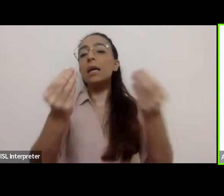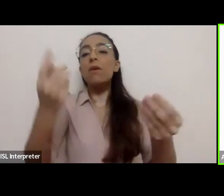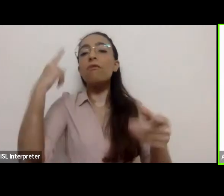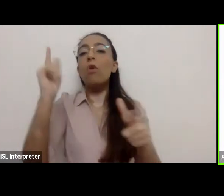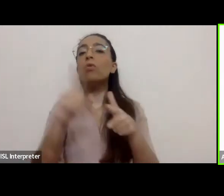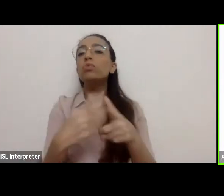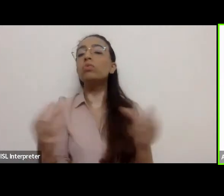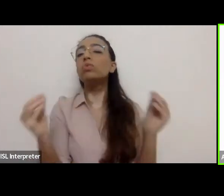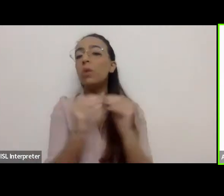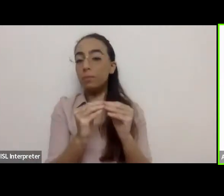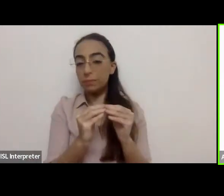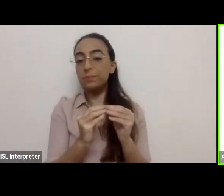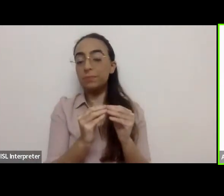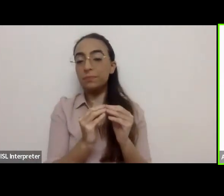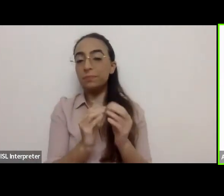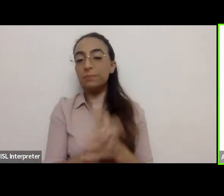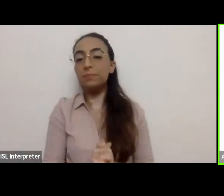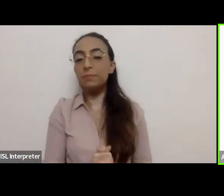employment,